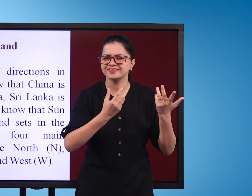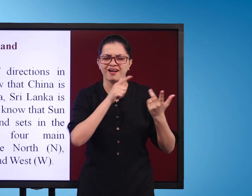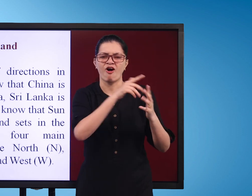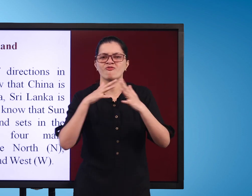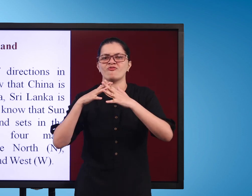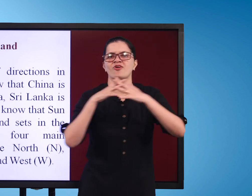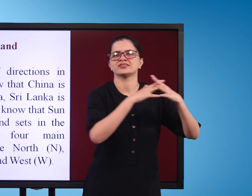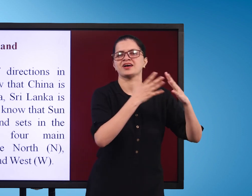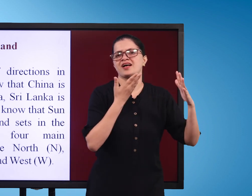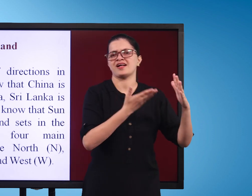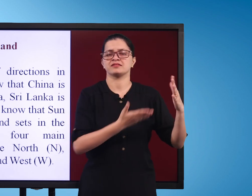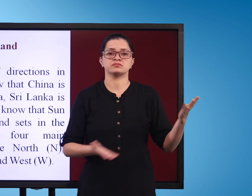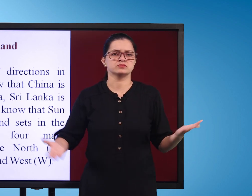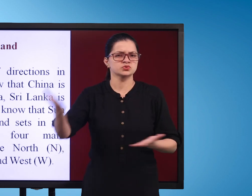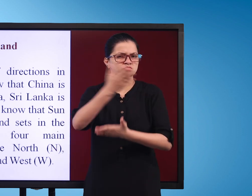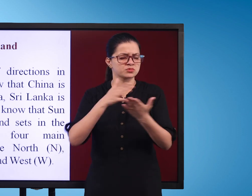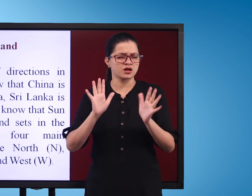There are 4 main directions.